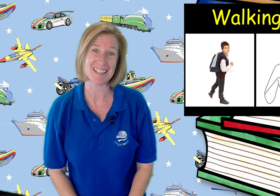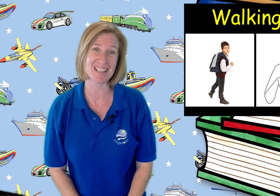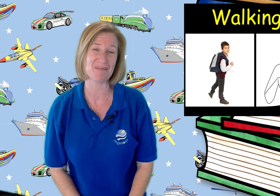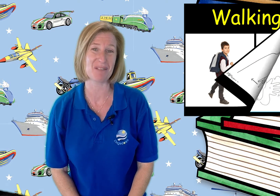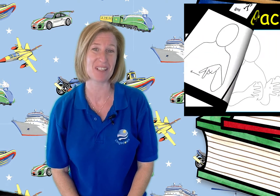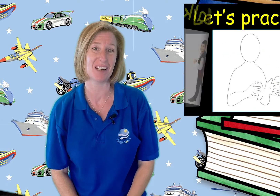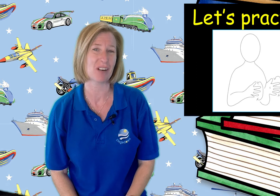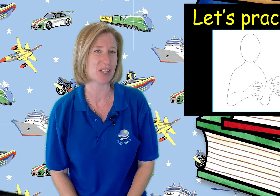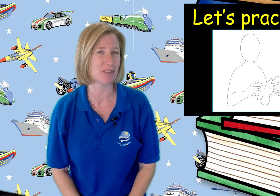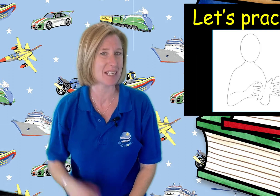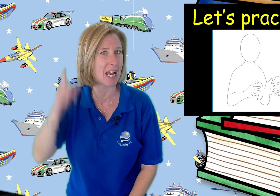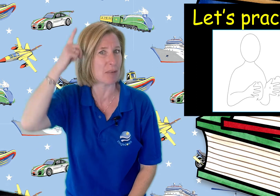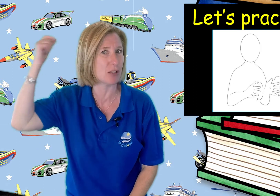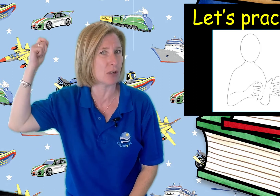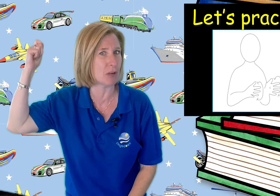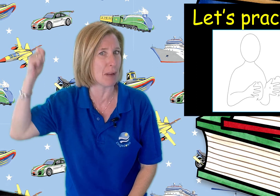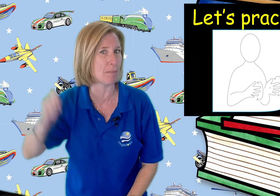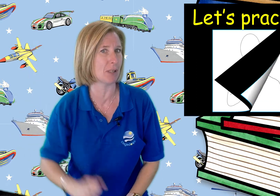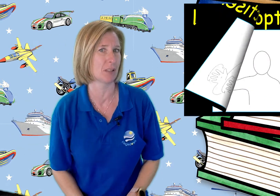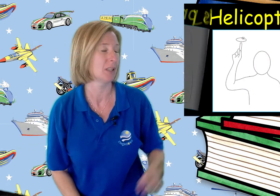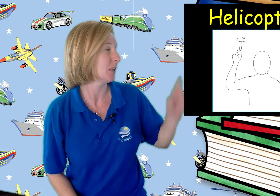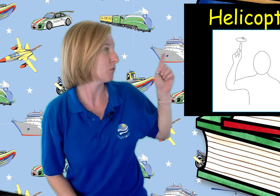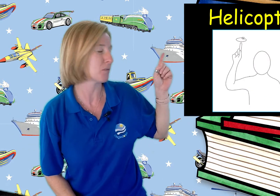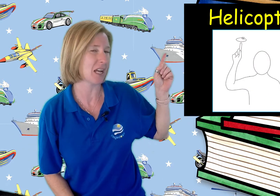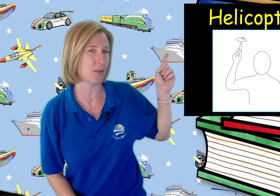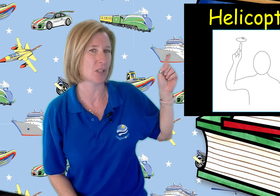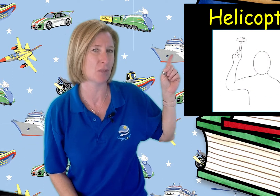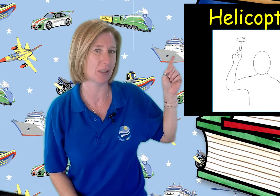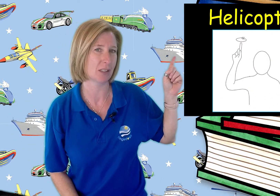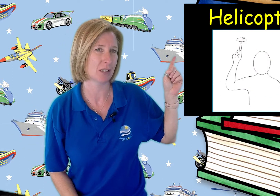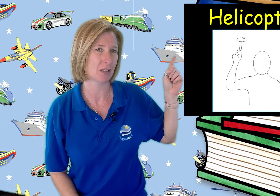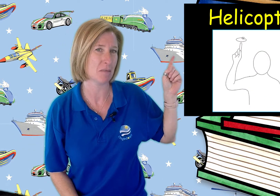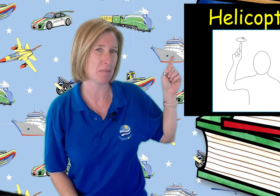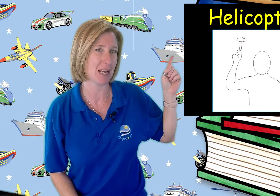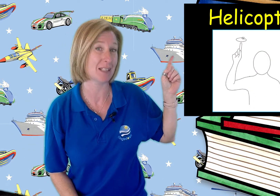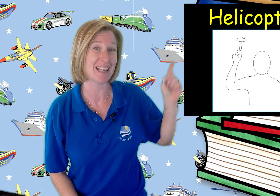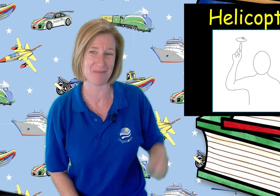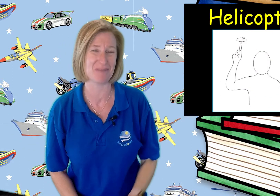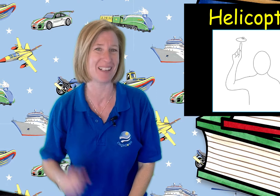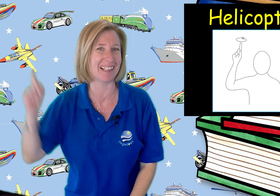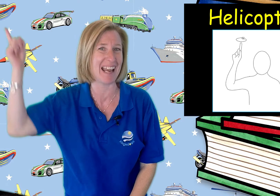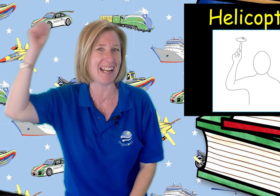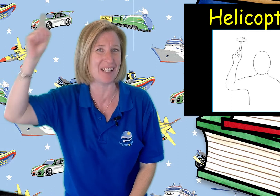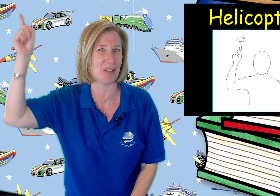Fantastic, well done. Right, shall we see how many you can remember? What was our first one? Can remember there, well done,